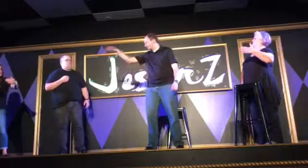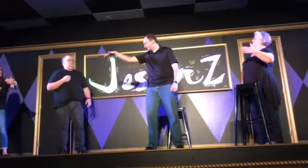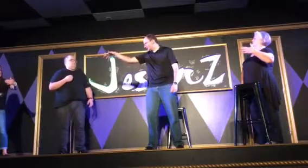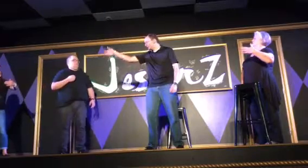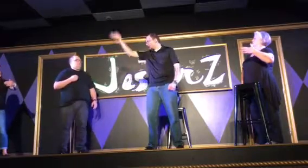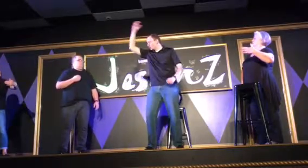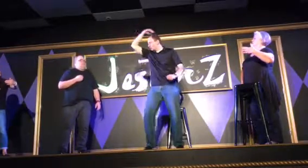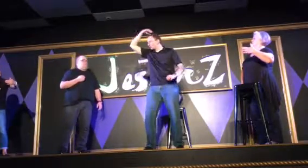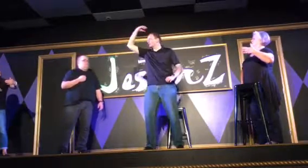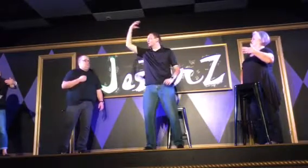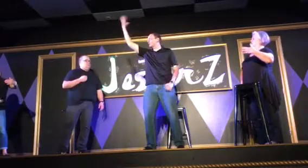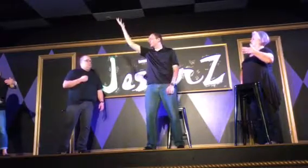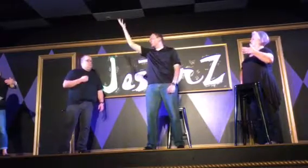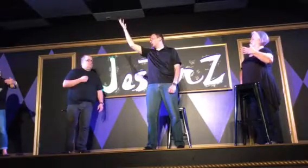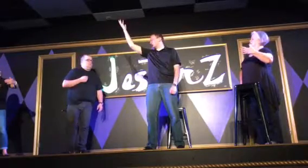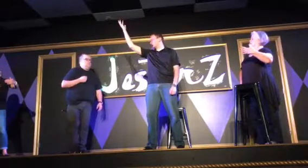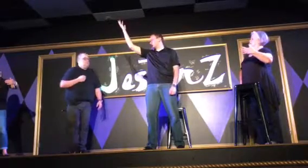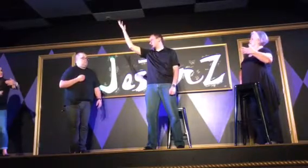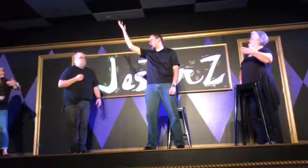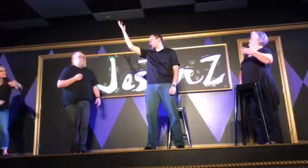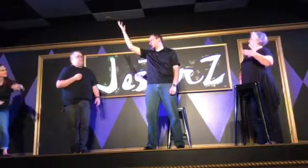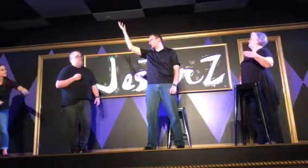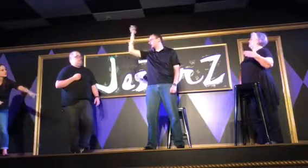This one or this one? You know,